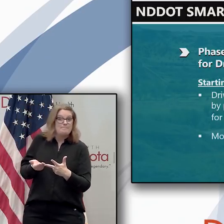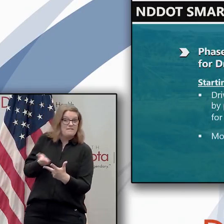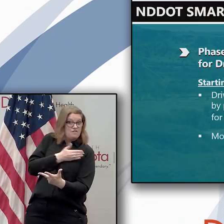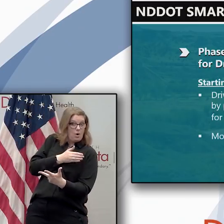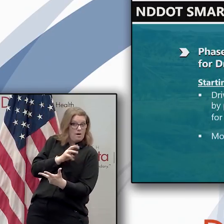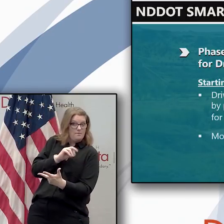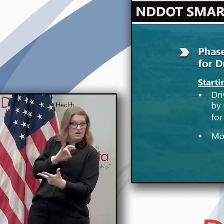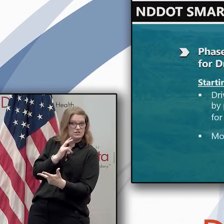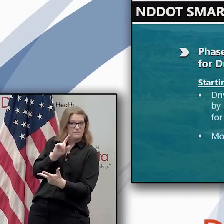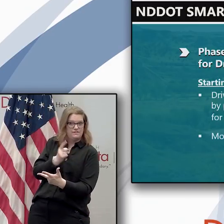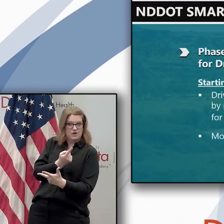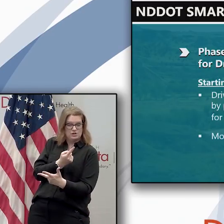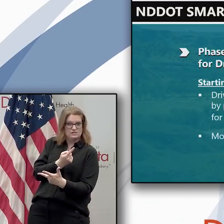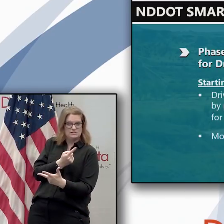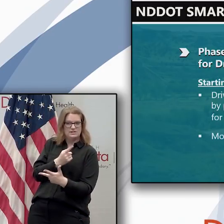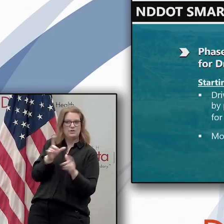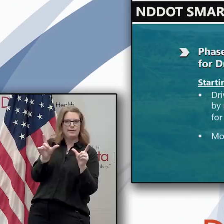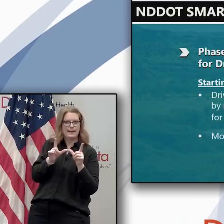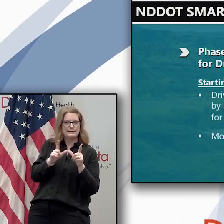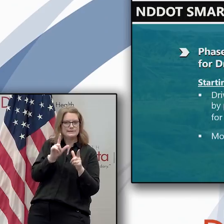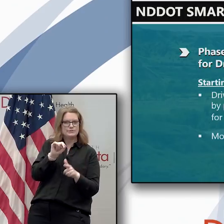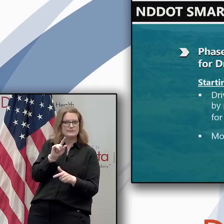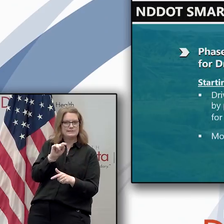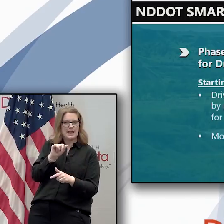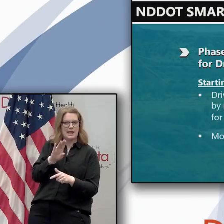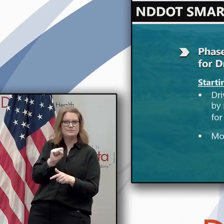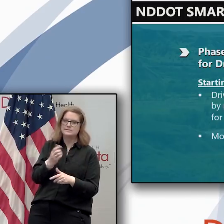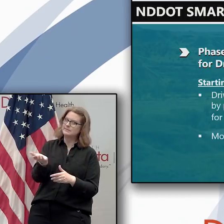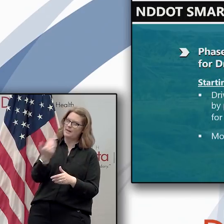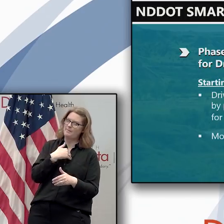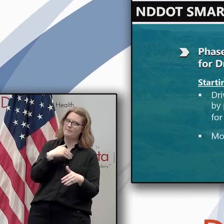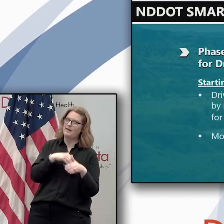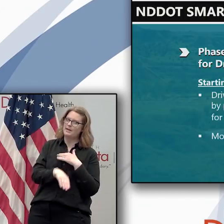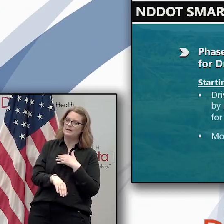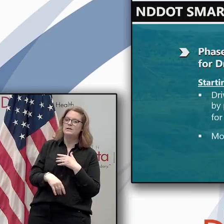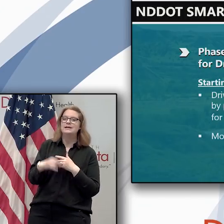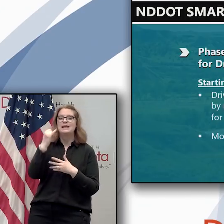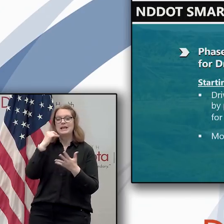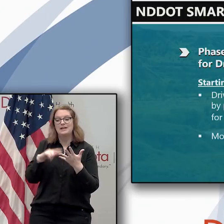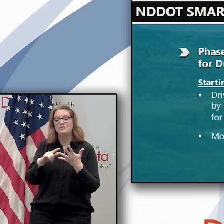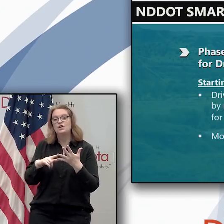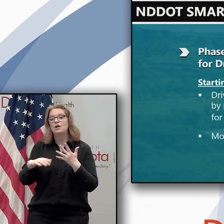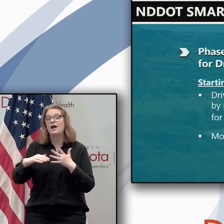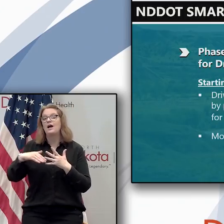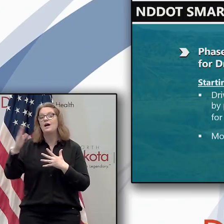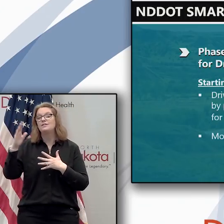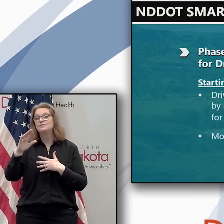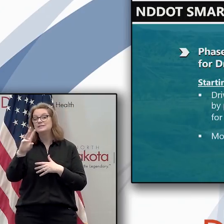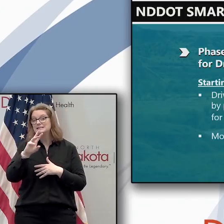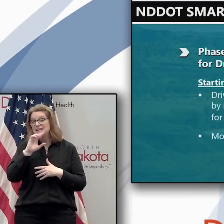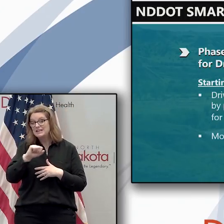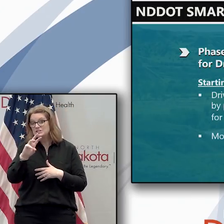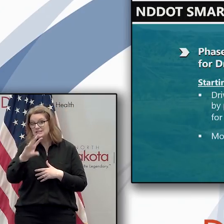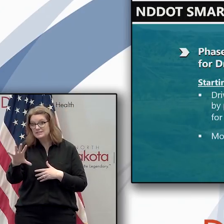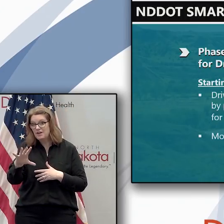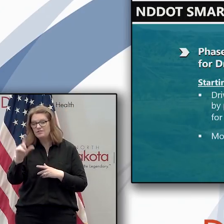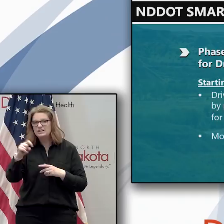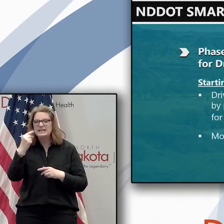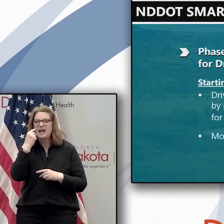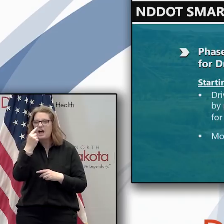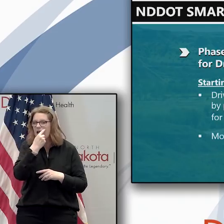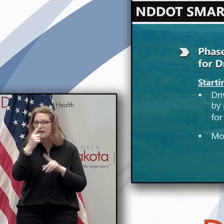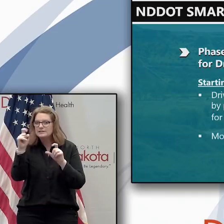expired before that, or your license or your tabs did, come on in. If you're plus 65, need to get an eye test. We talked about that